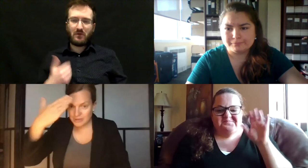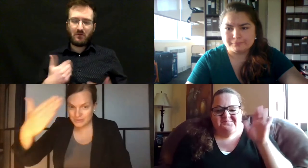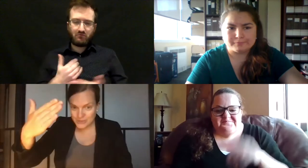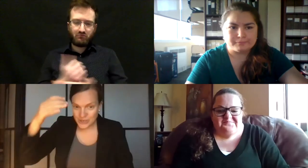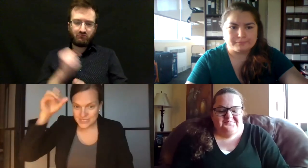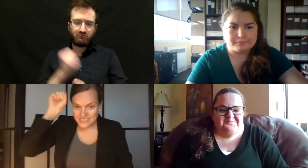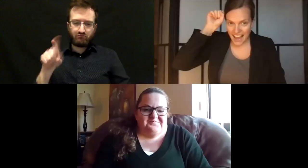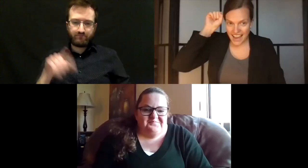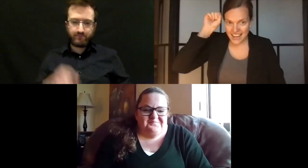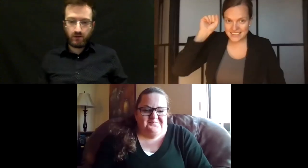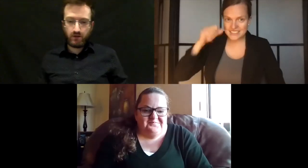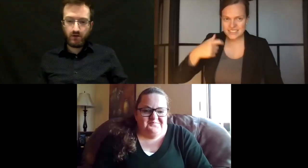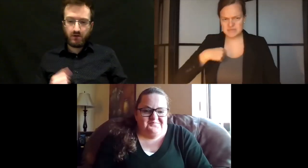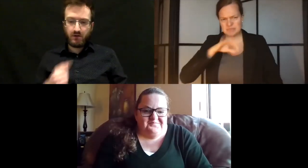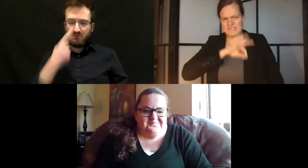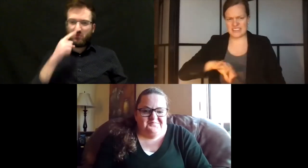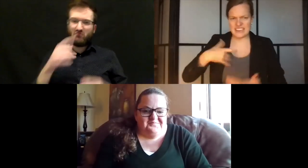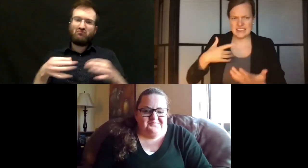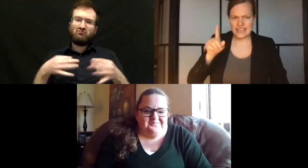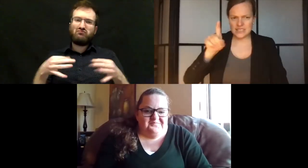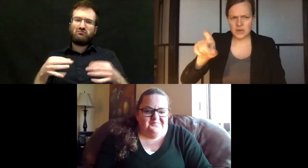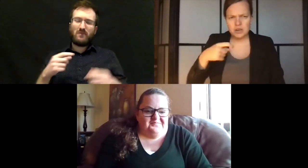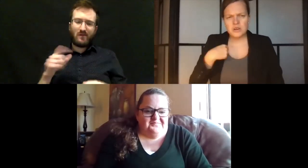Okay. Hello, Stacy. Hi there.